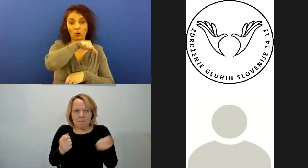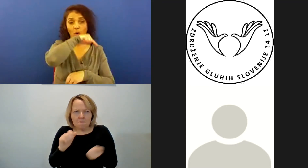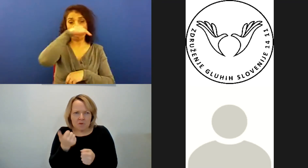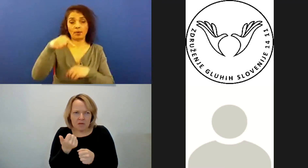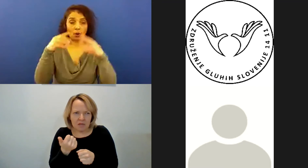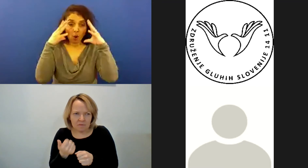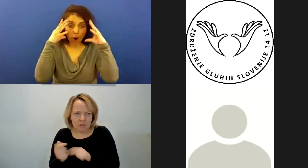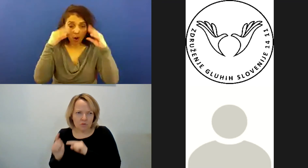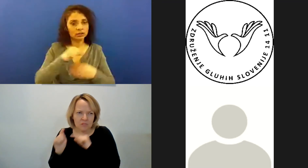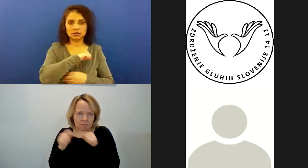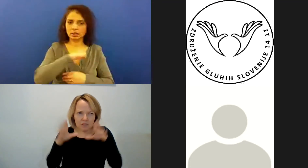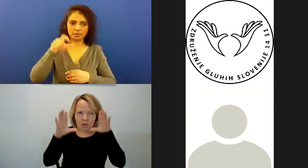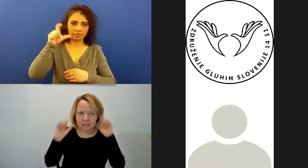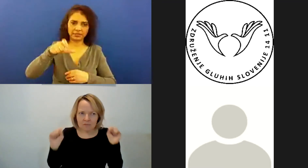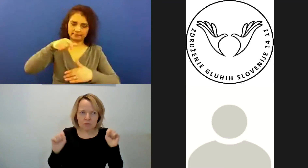empowered.